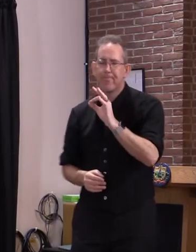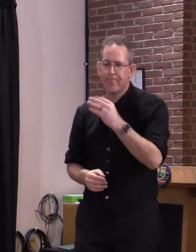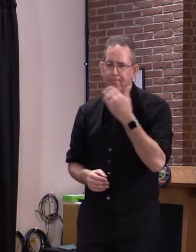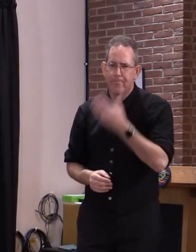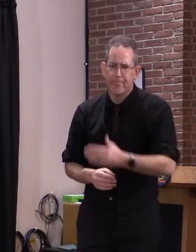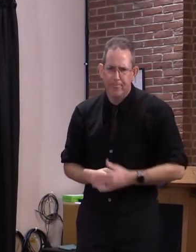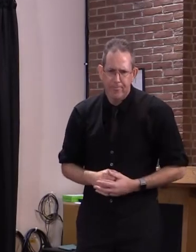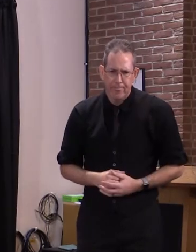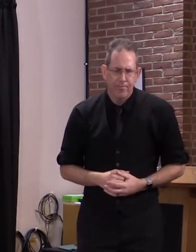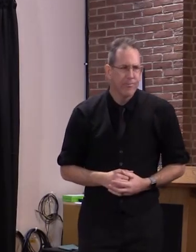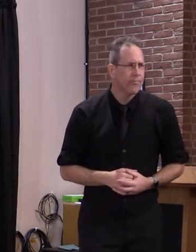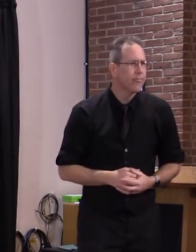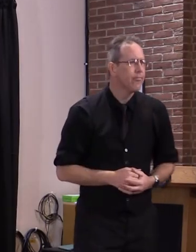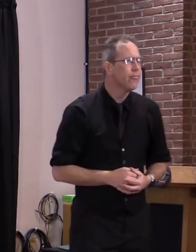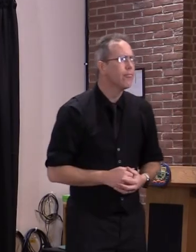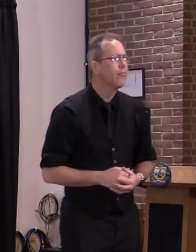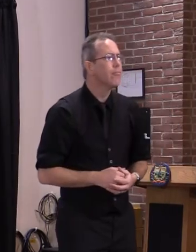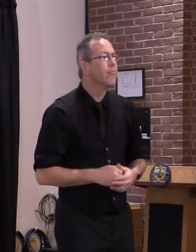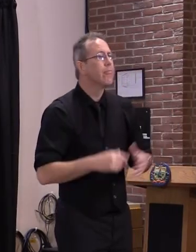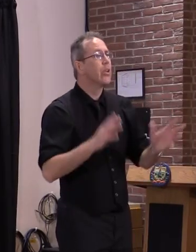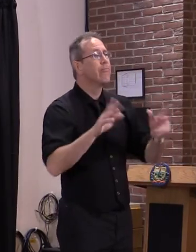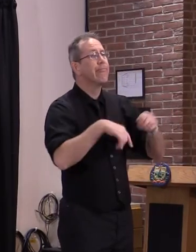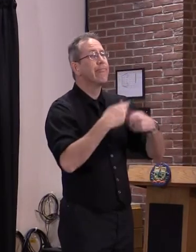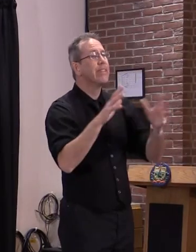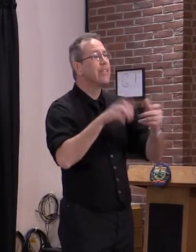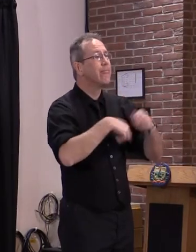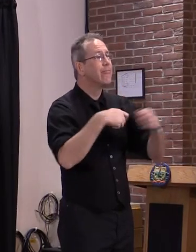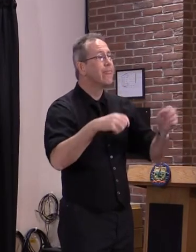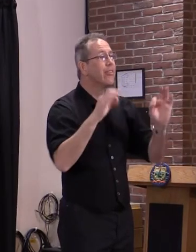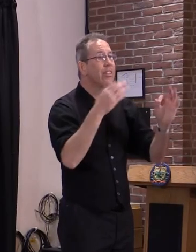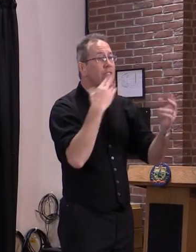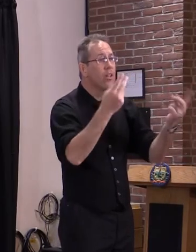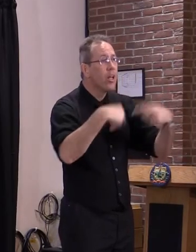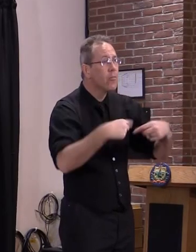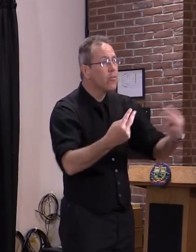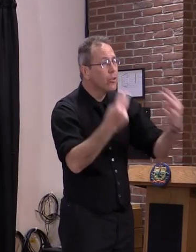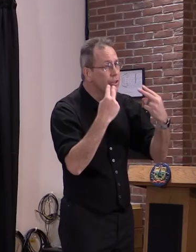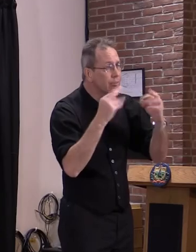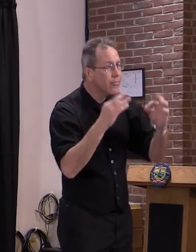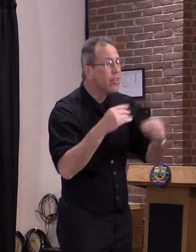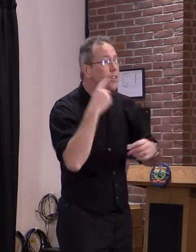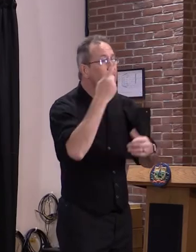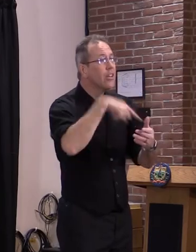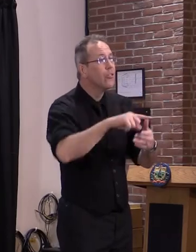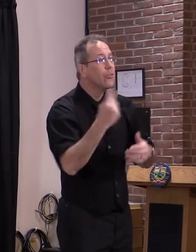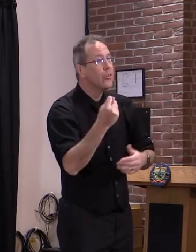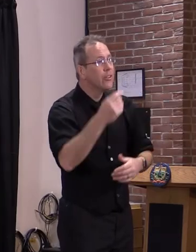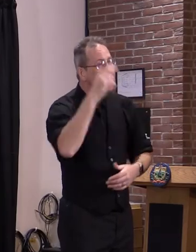Okay, that's it. Thank you all for tuning in, and we'll see you again next Tuesday.